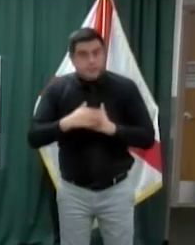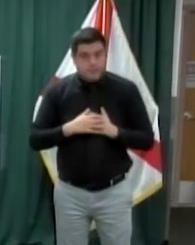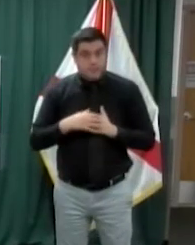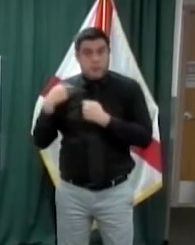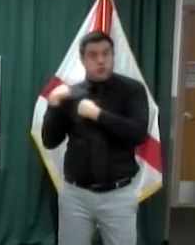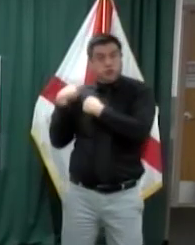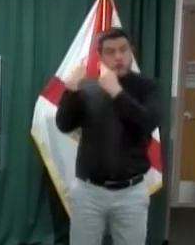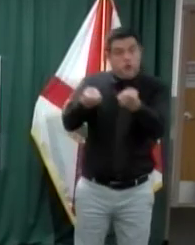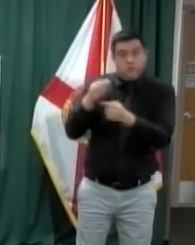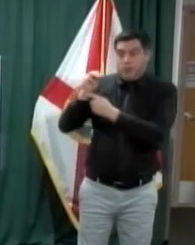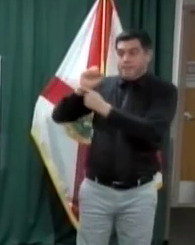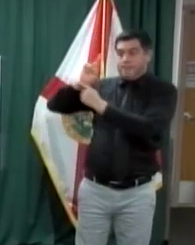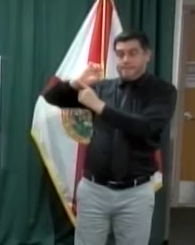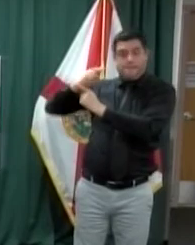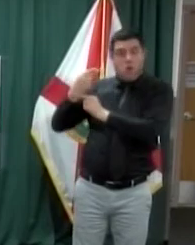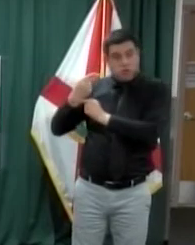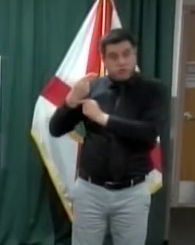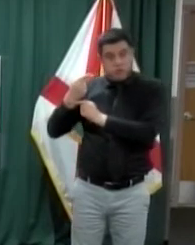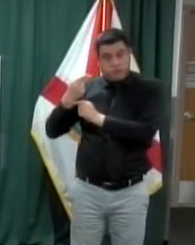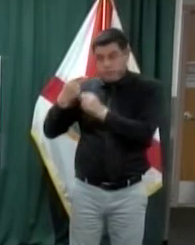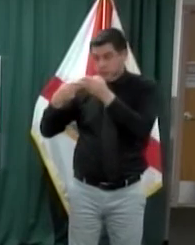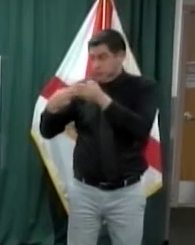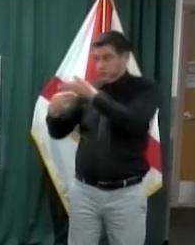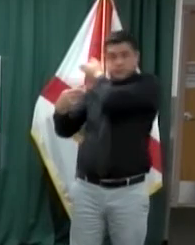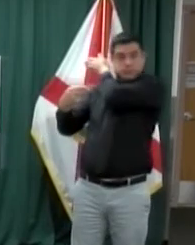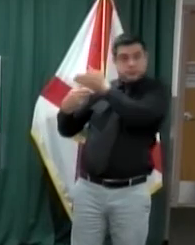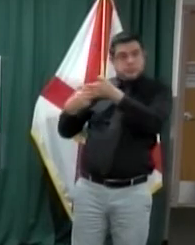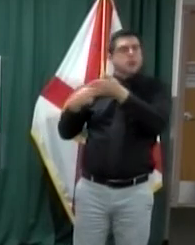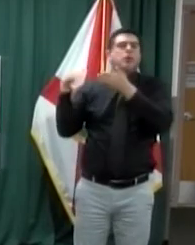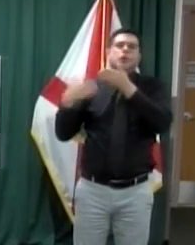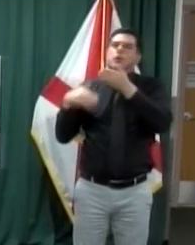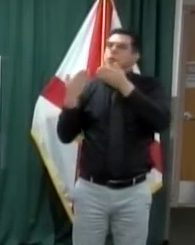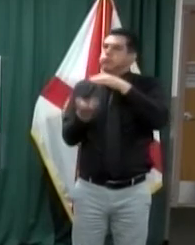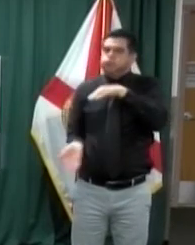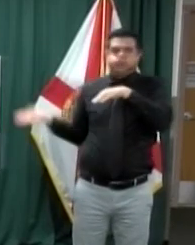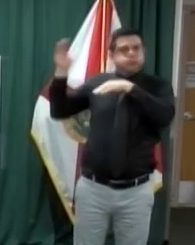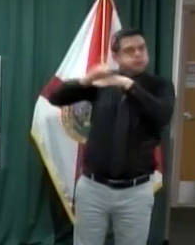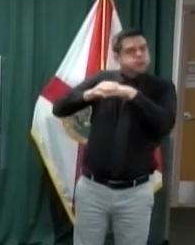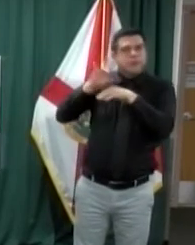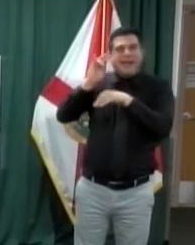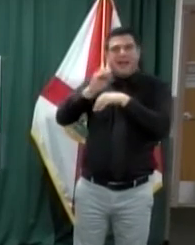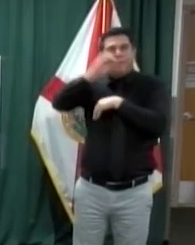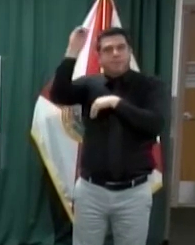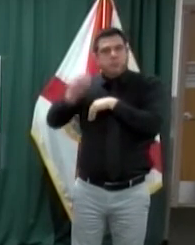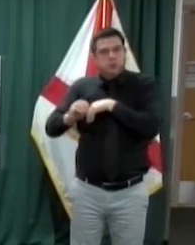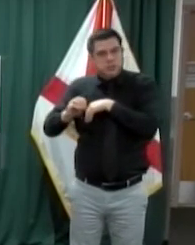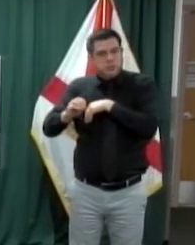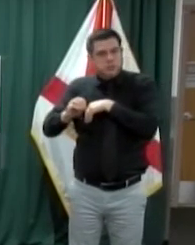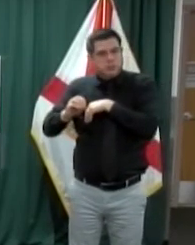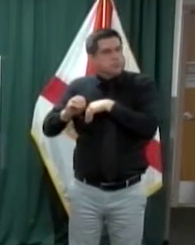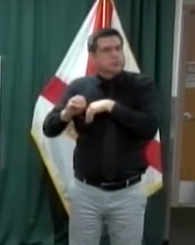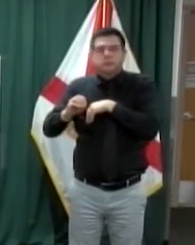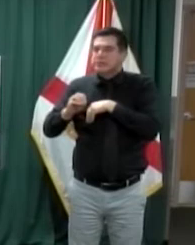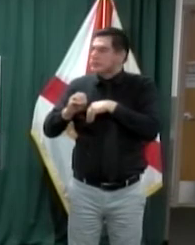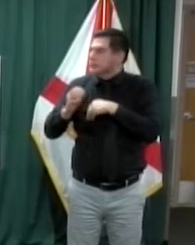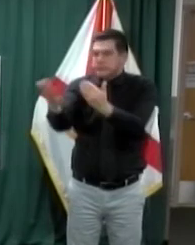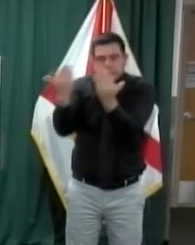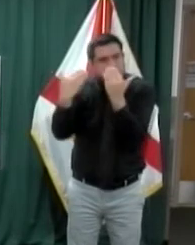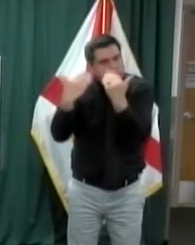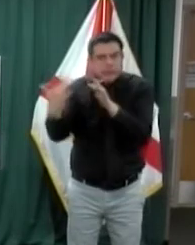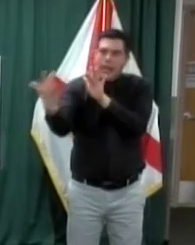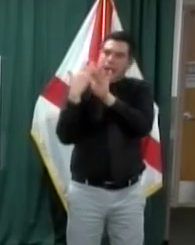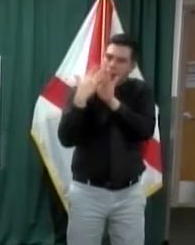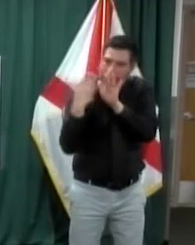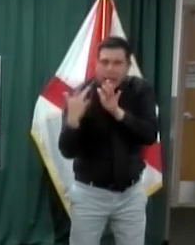we have helped over 3,400 individuals with job search. And job search assistance is a number of different things,